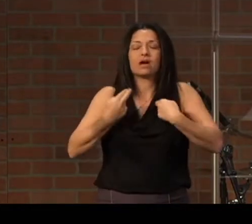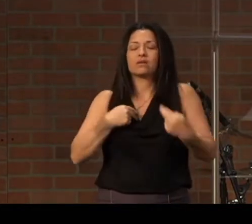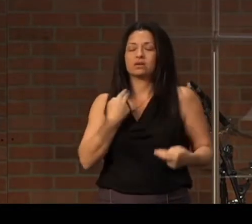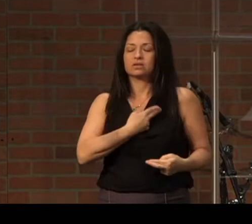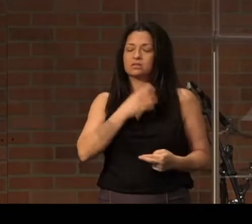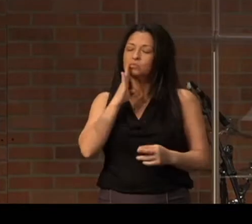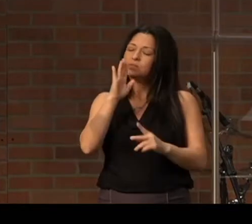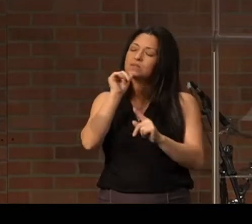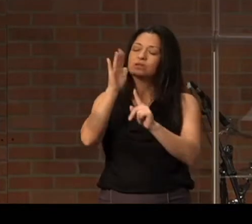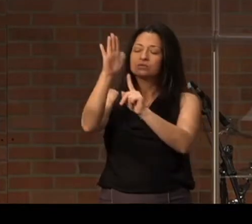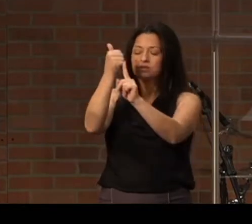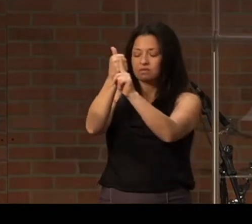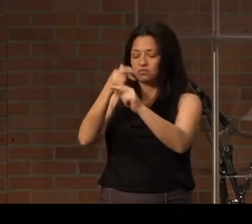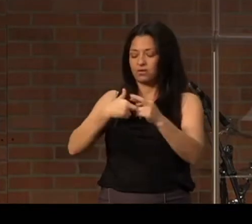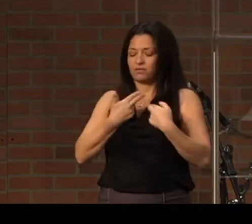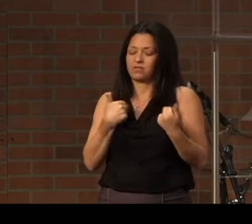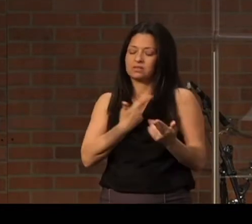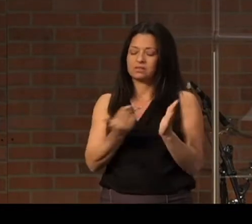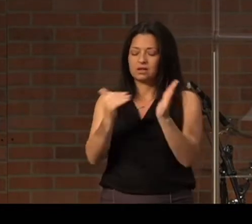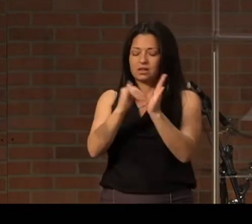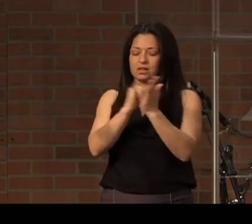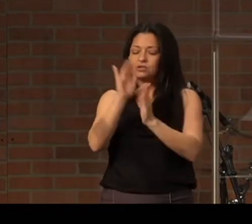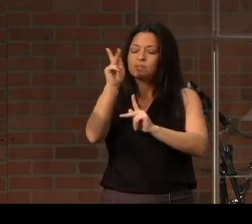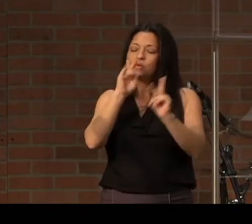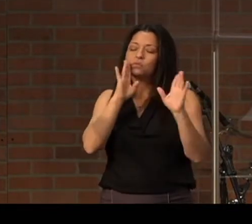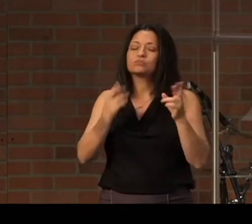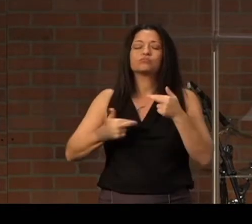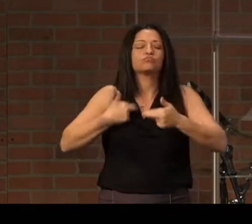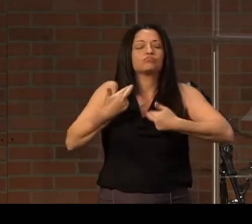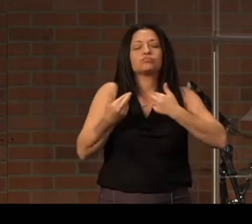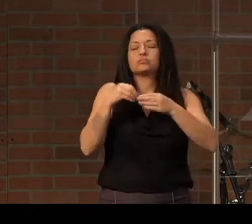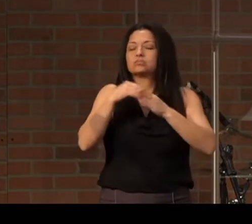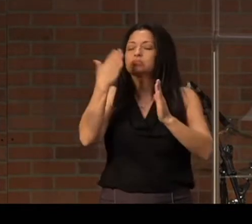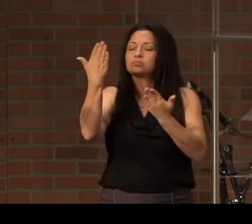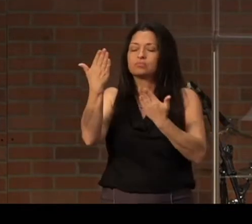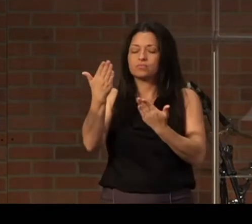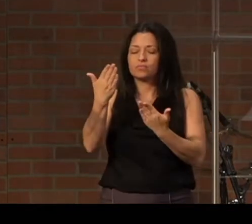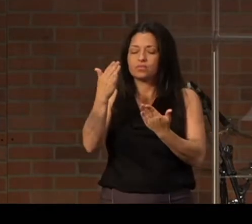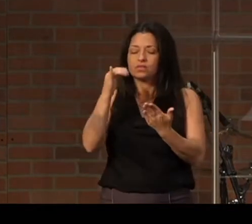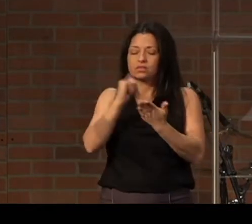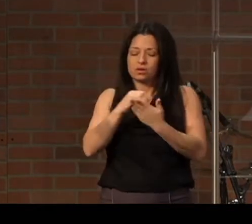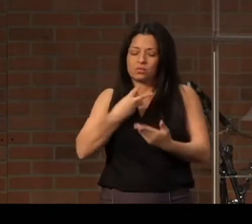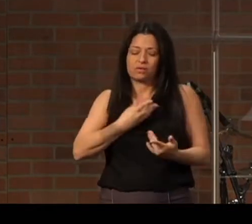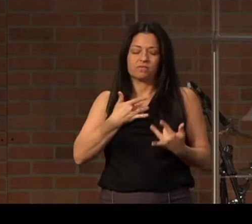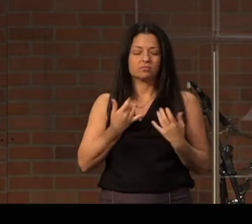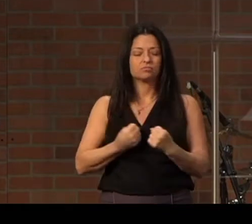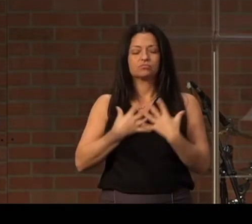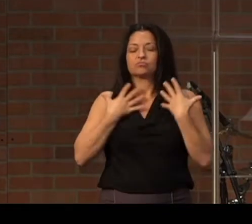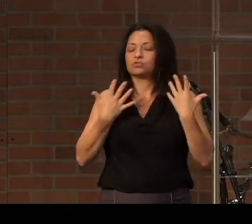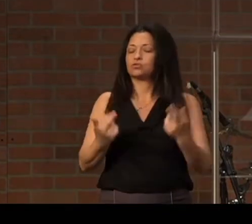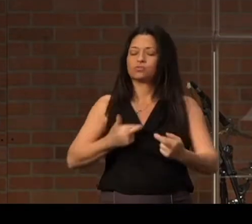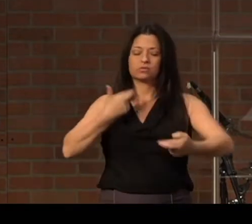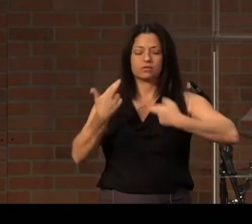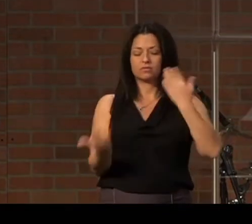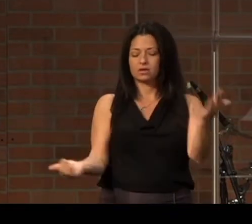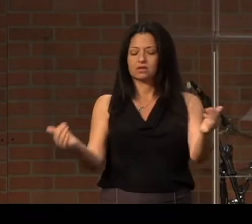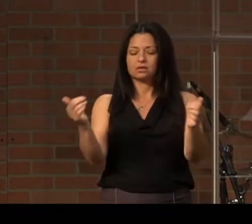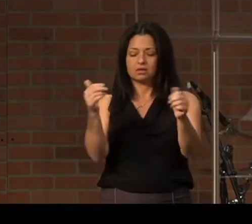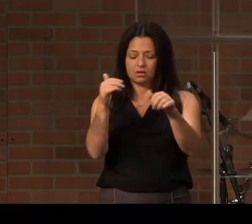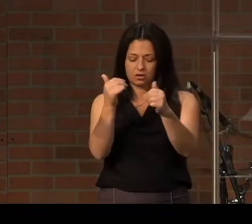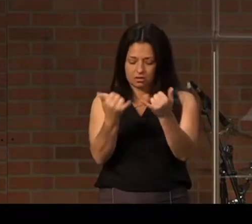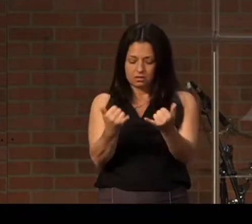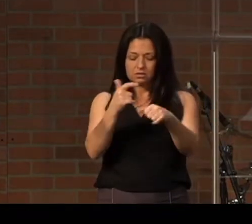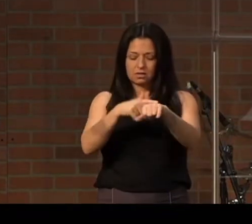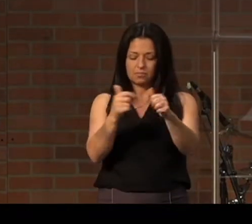yourself revive us again? That your people may rejoice in you. May we be revived through this time together. And Lord, may we